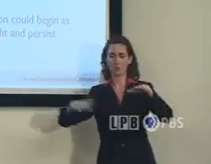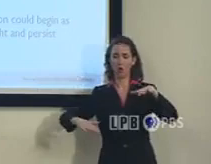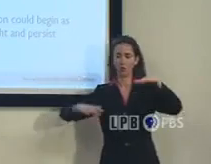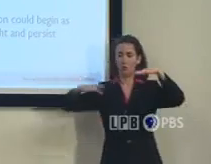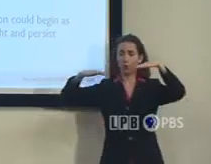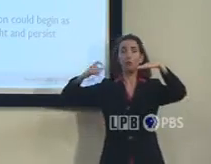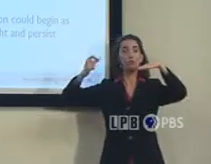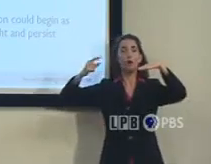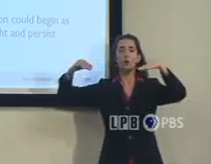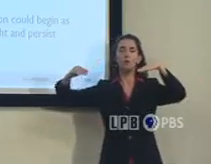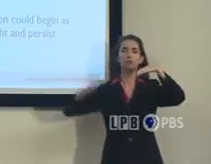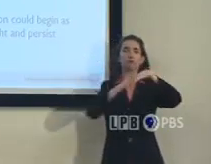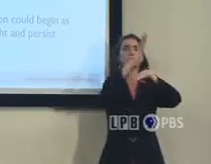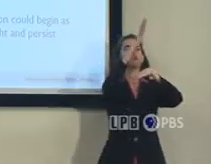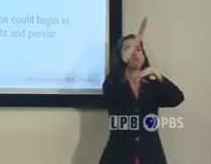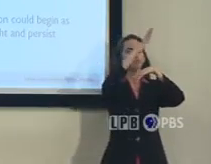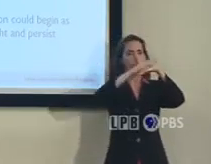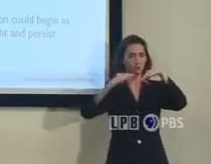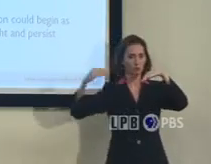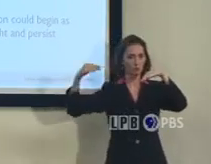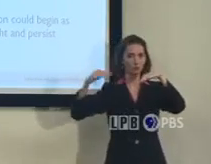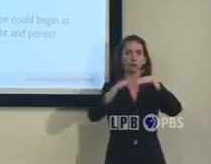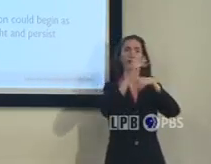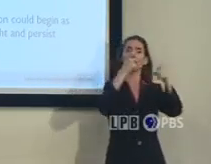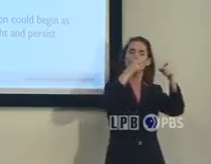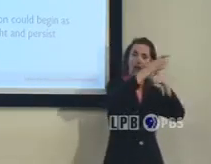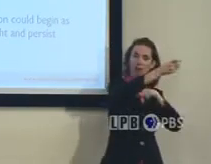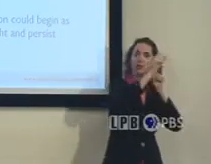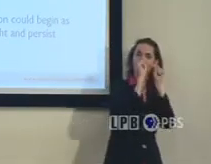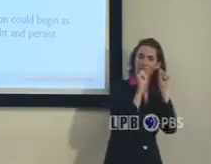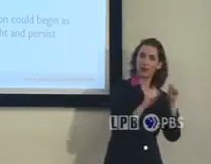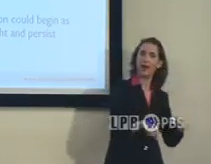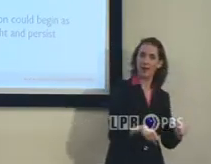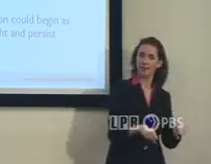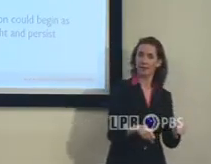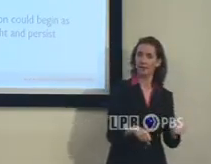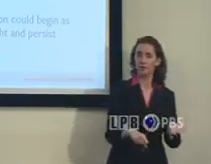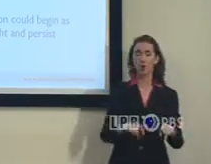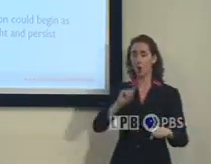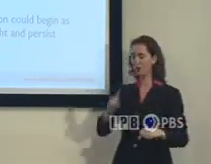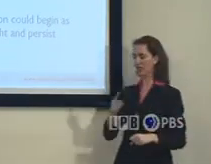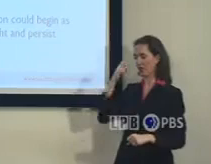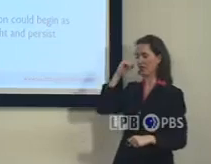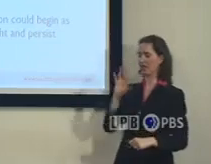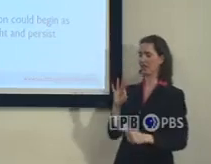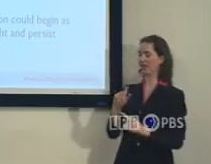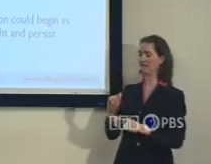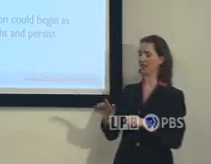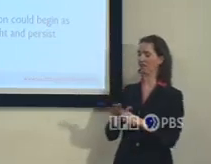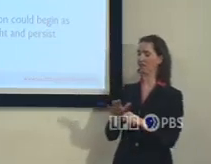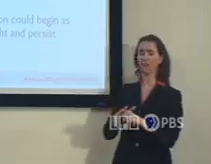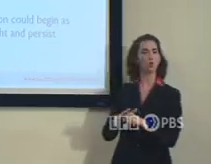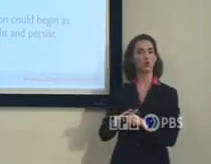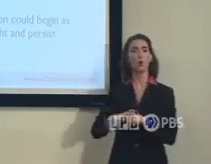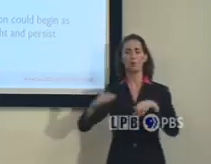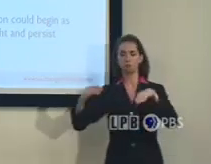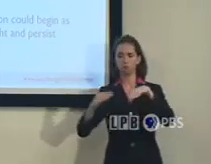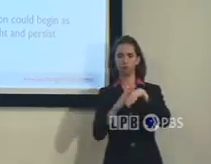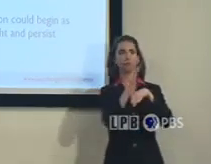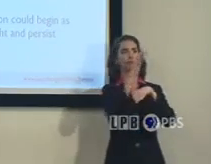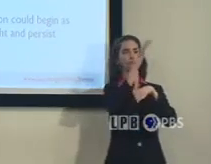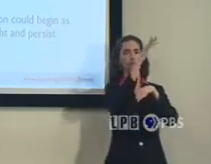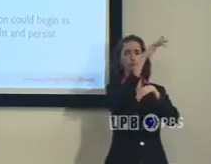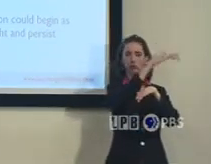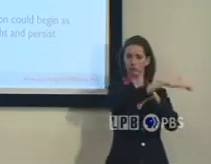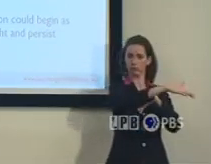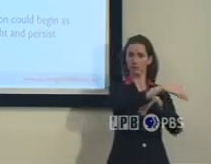feet higher above that and still cause even more damage at a level higher. So this is something that may